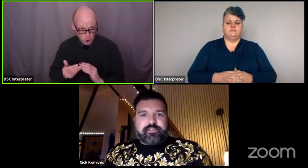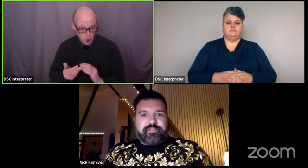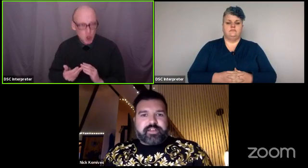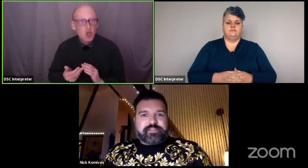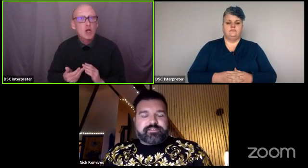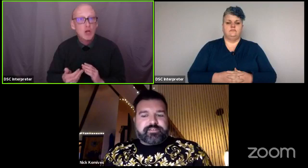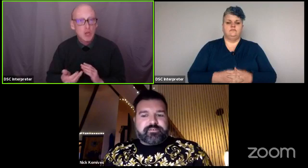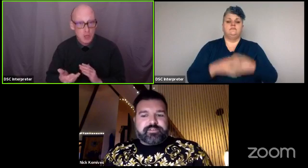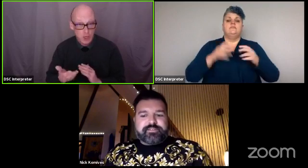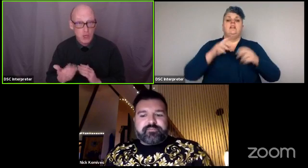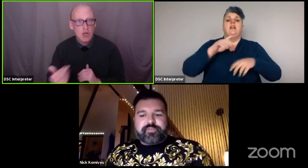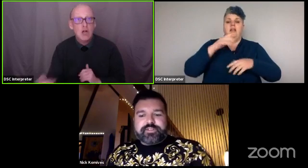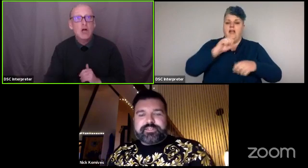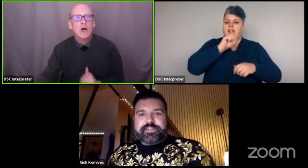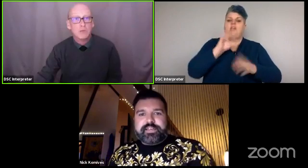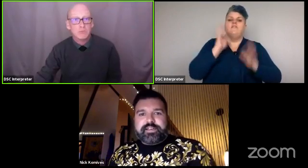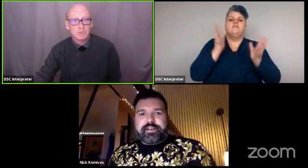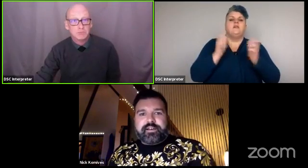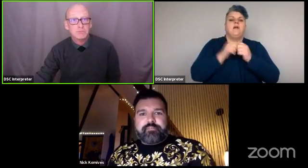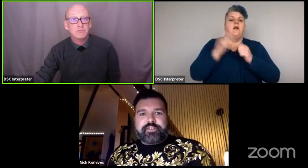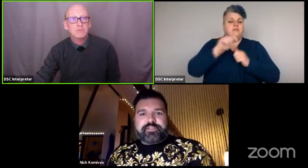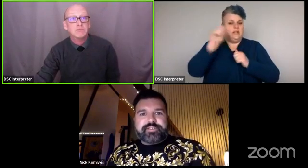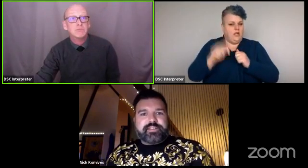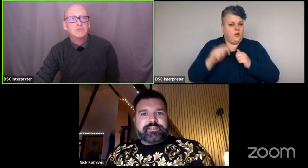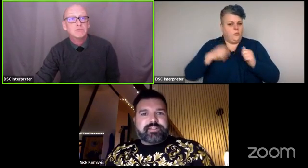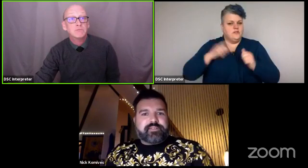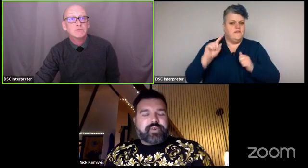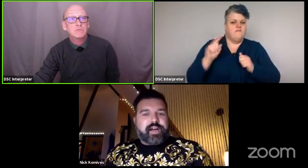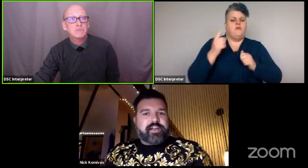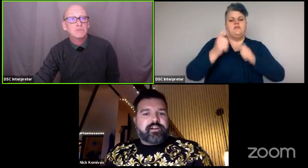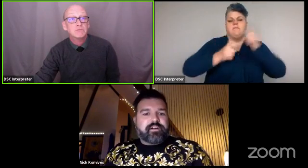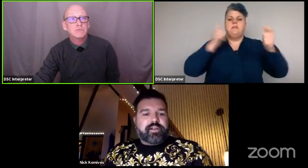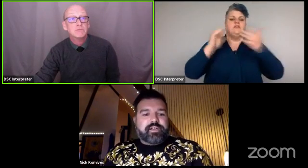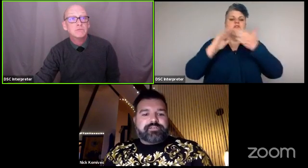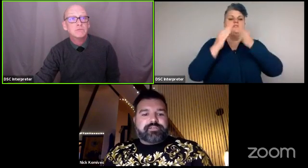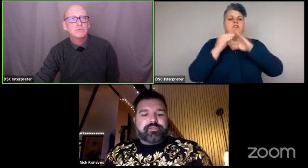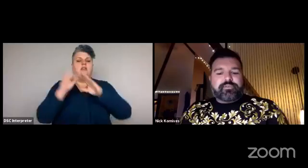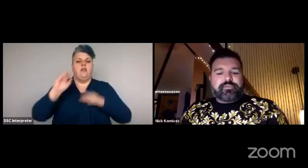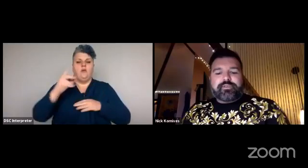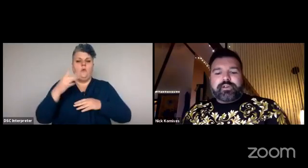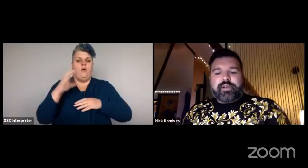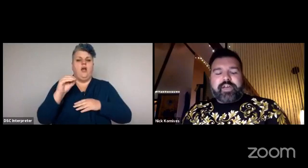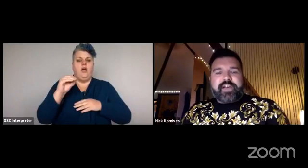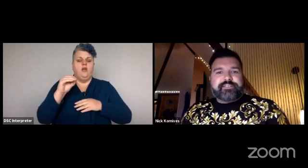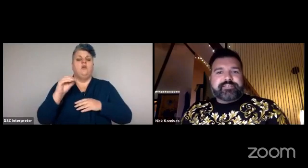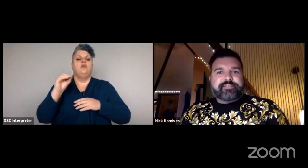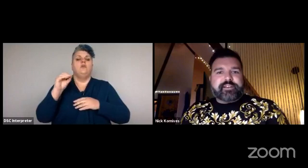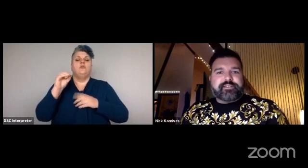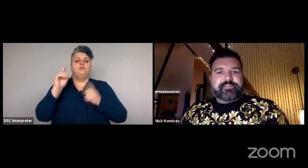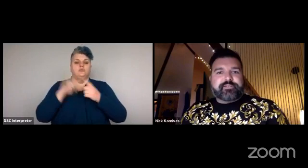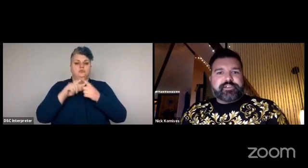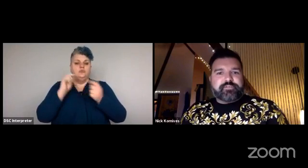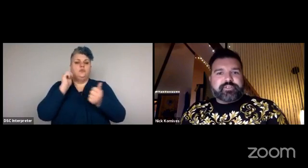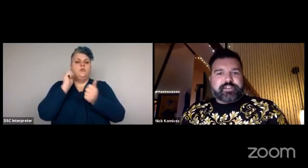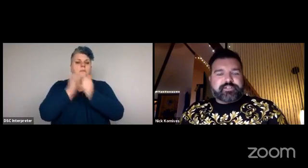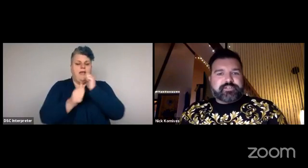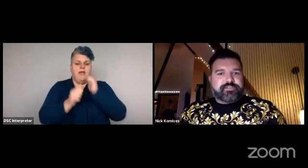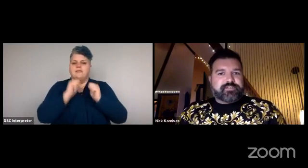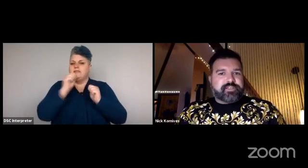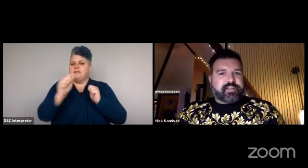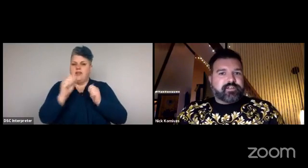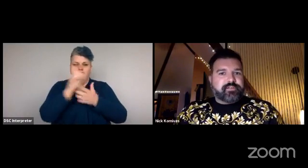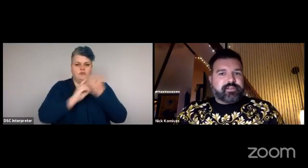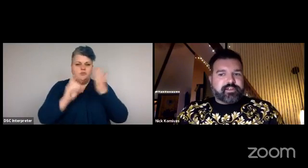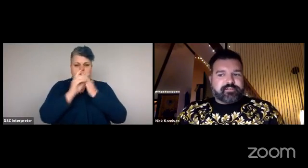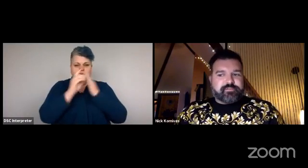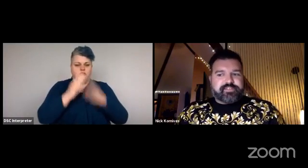about how the fact that Toledo was the first major city in the state of Ohio to pass non-discrimination protections